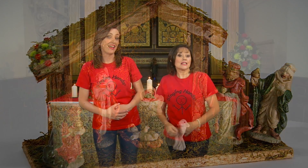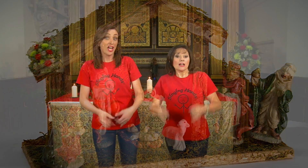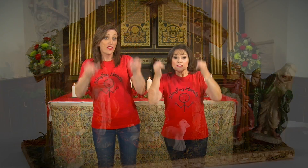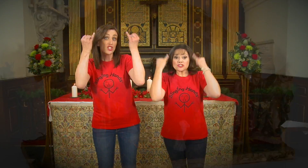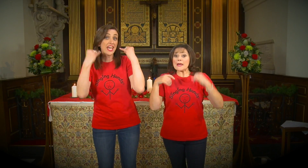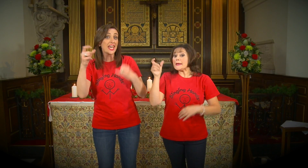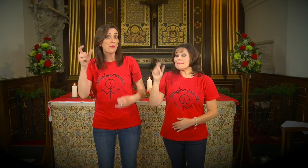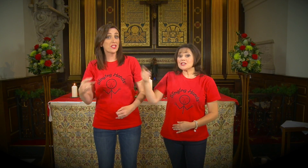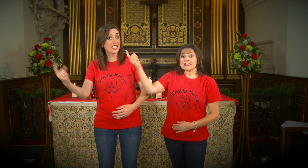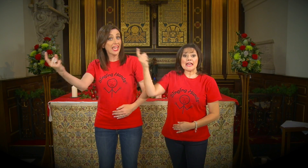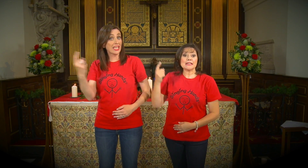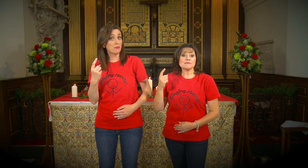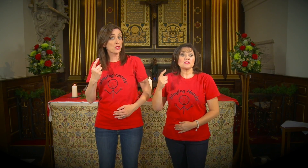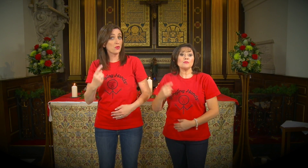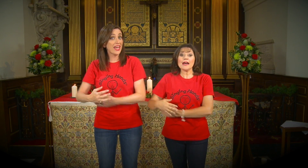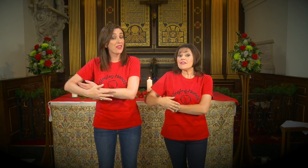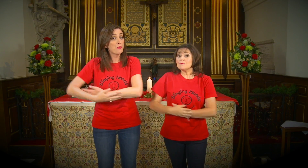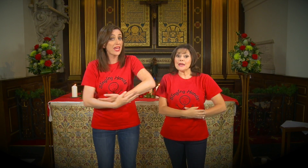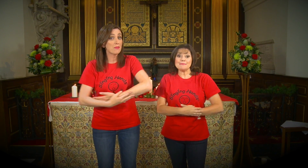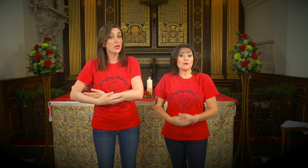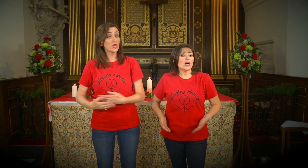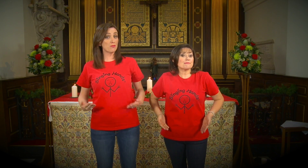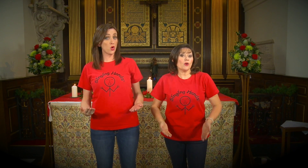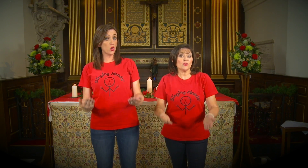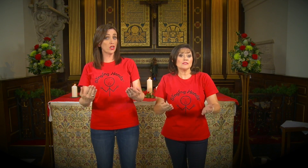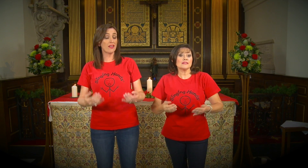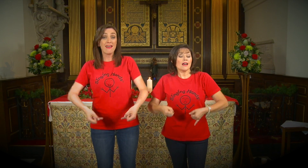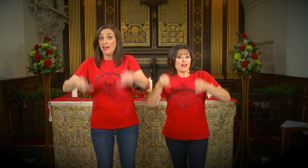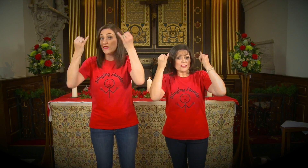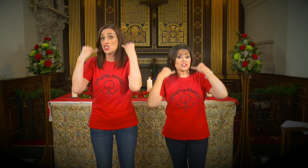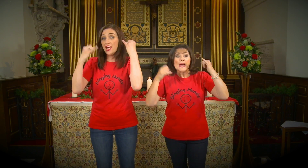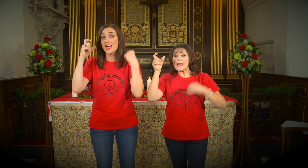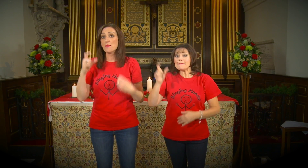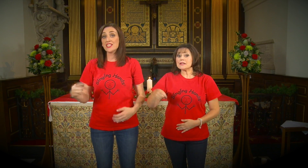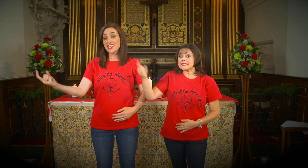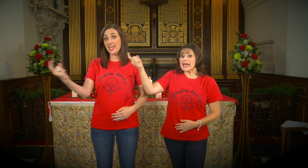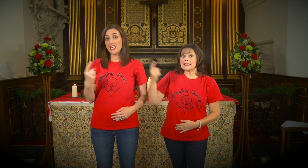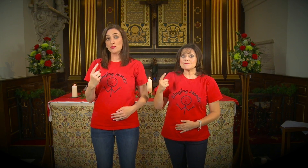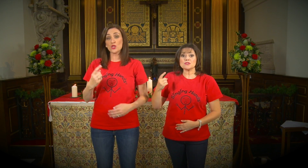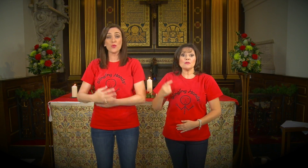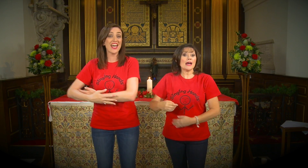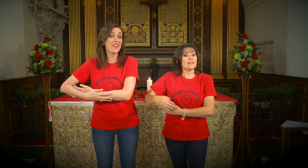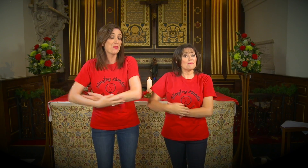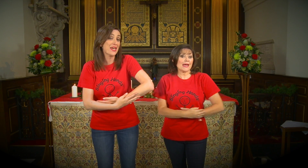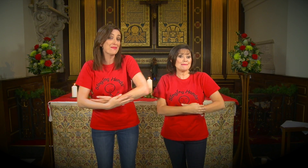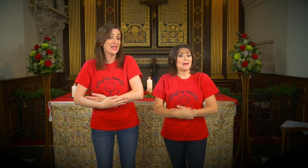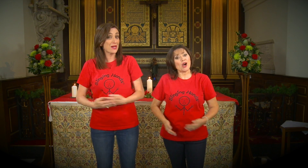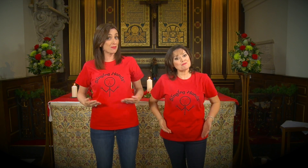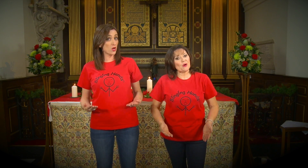The shepherds came to where the baby was born. The shepherds came to where the baby was